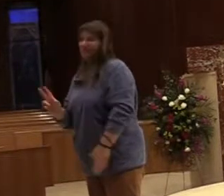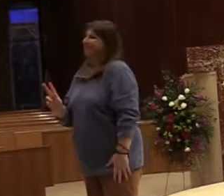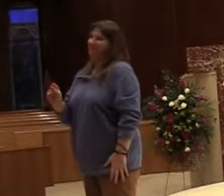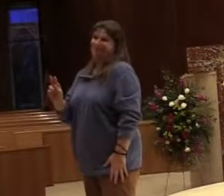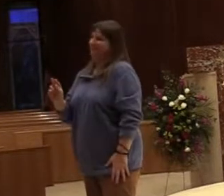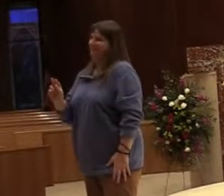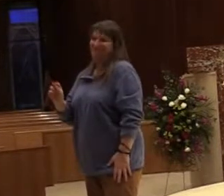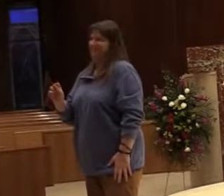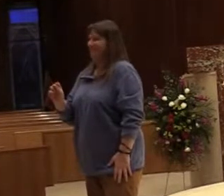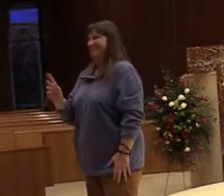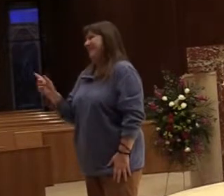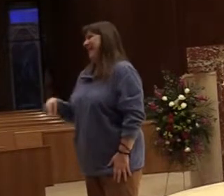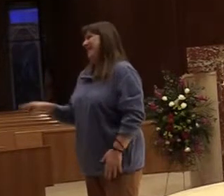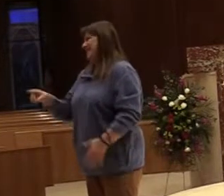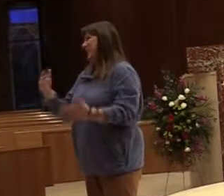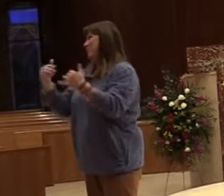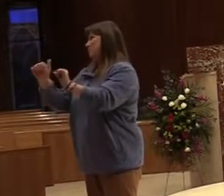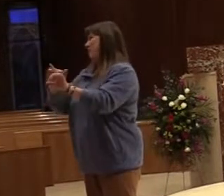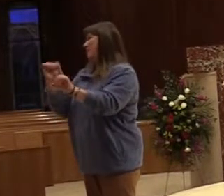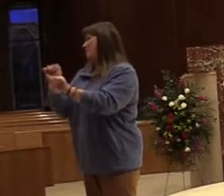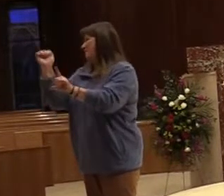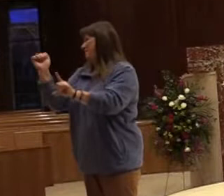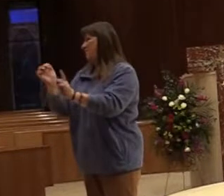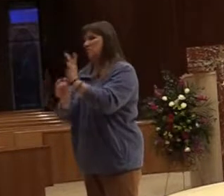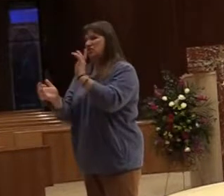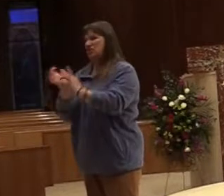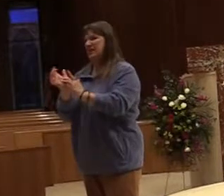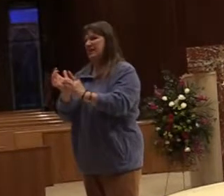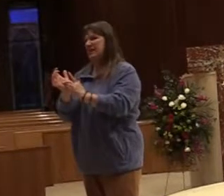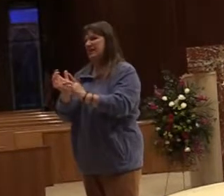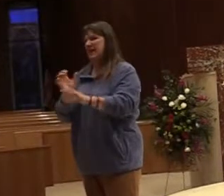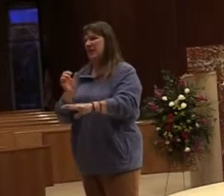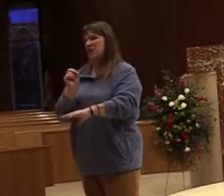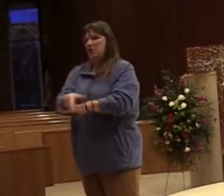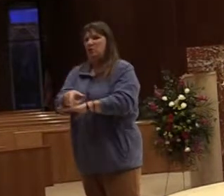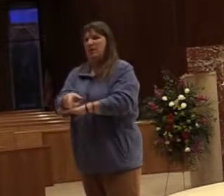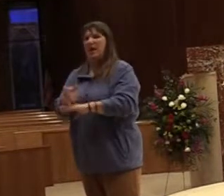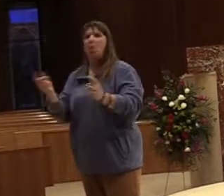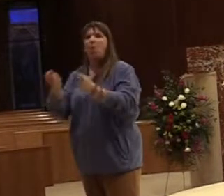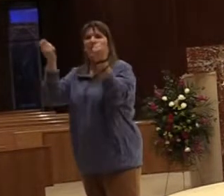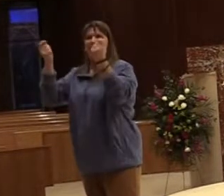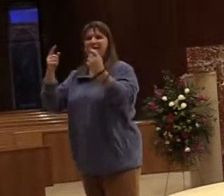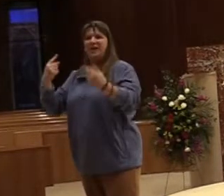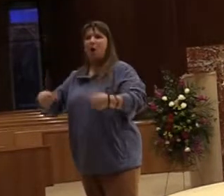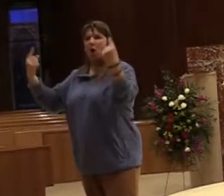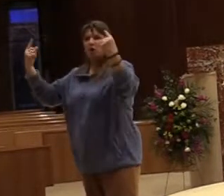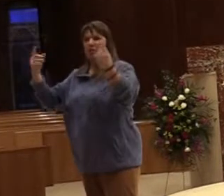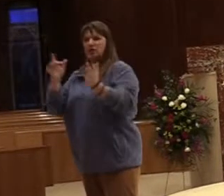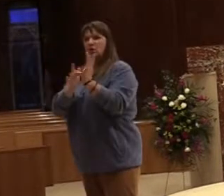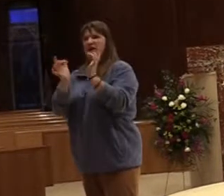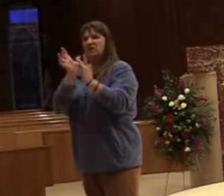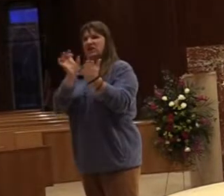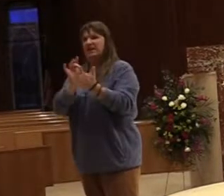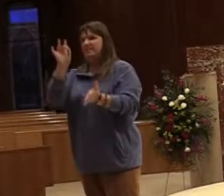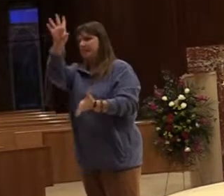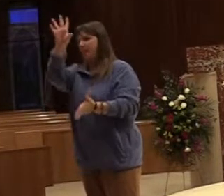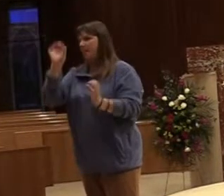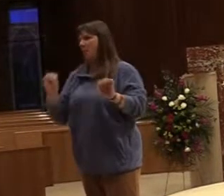from. They were more interested in winning an argument and trying to get Jesus out of their place of teaching.